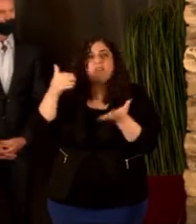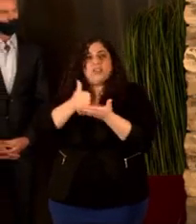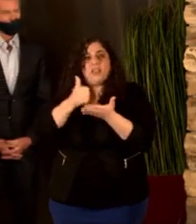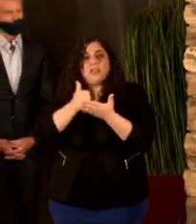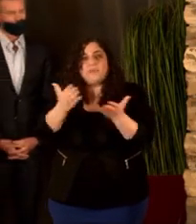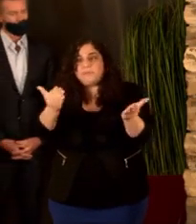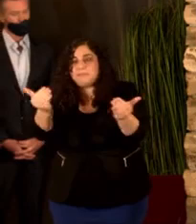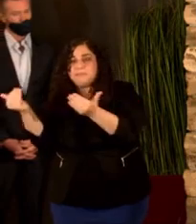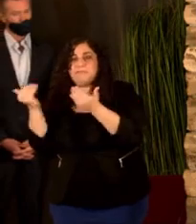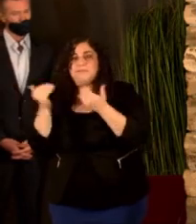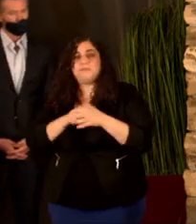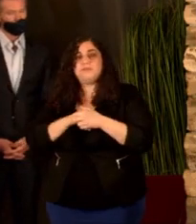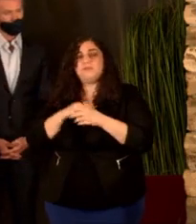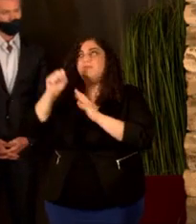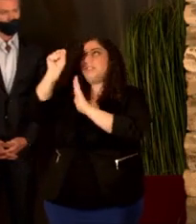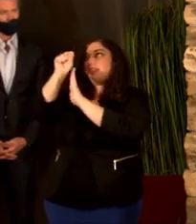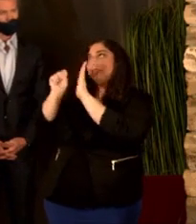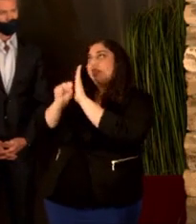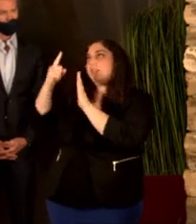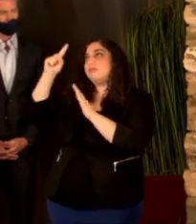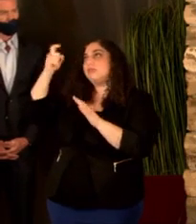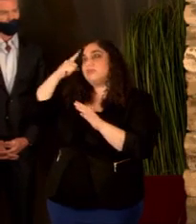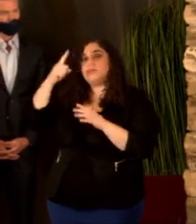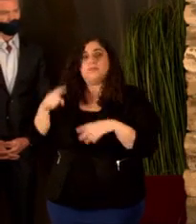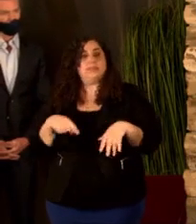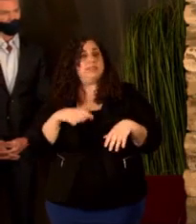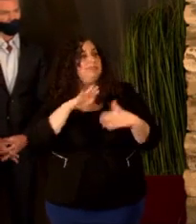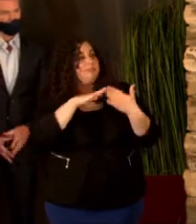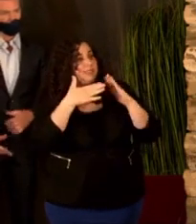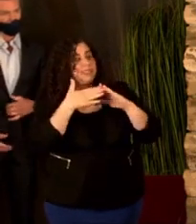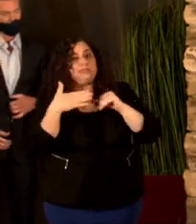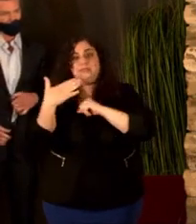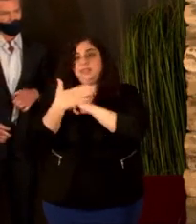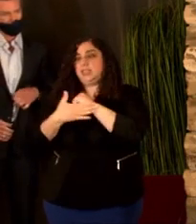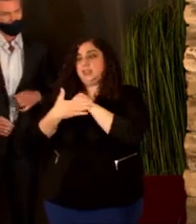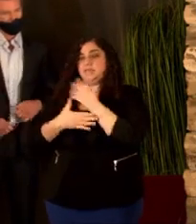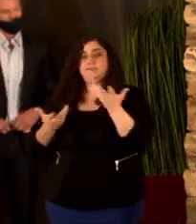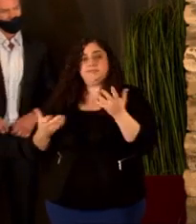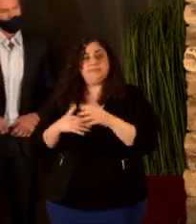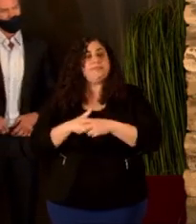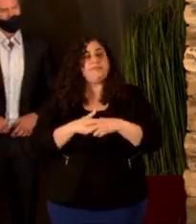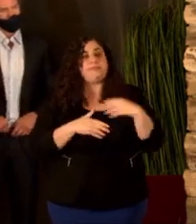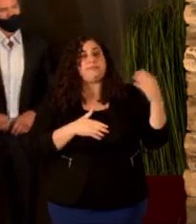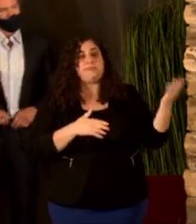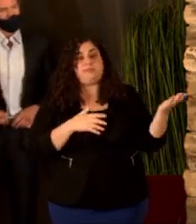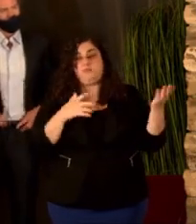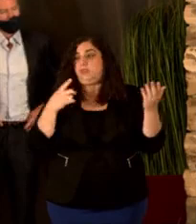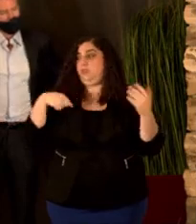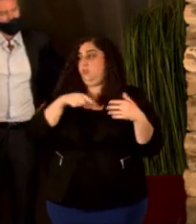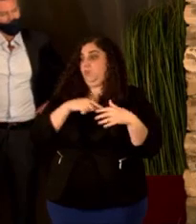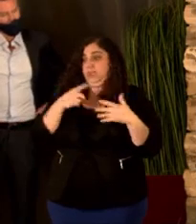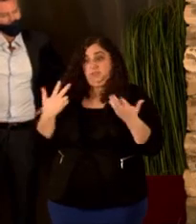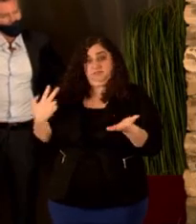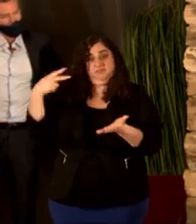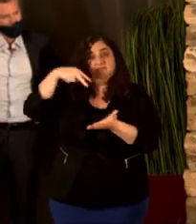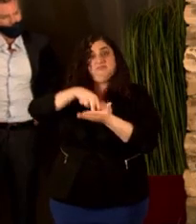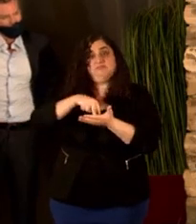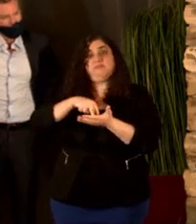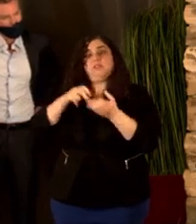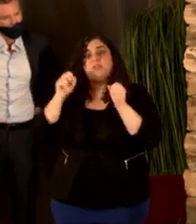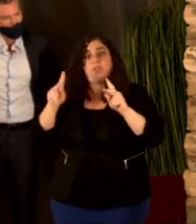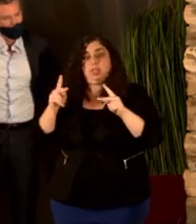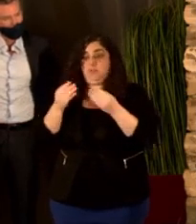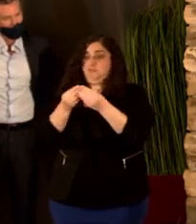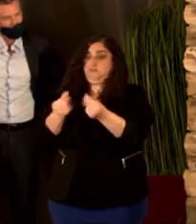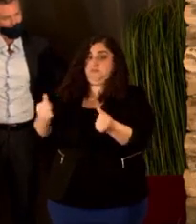fully invested in solving this particular problem. Like our county, the city is standing up and using a healthy chunk of our relief dollars from the Biden